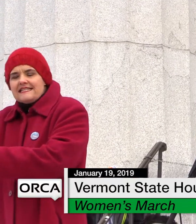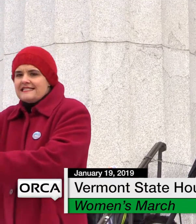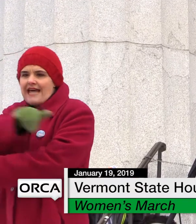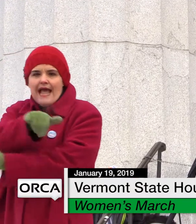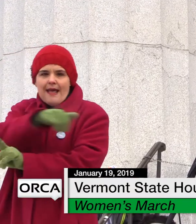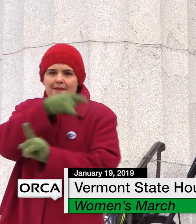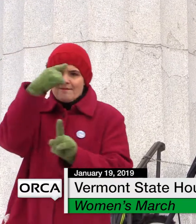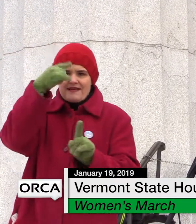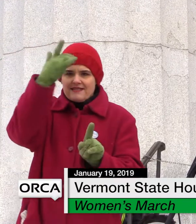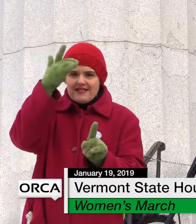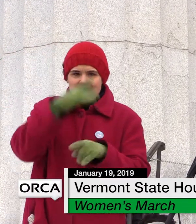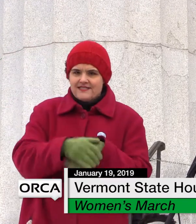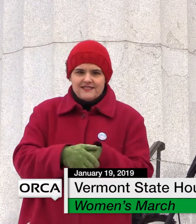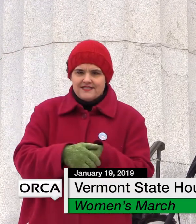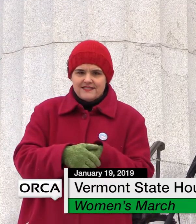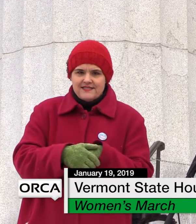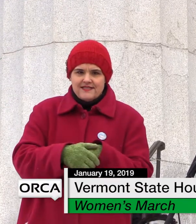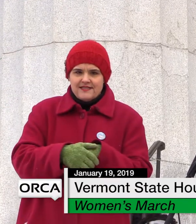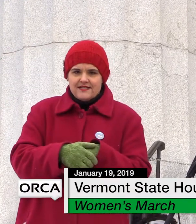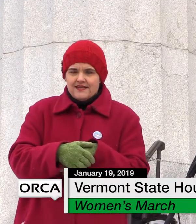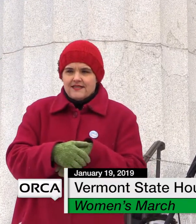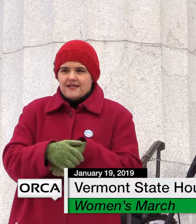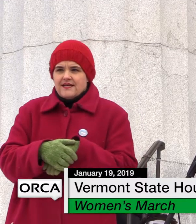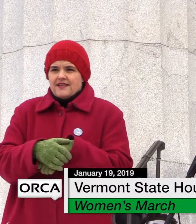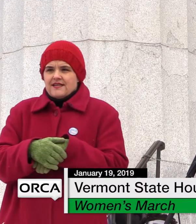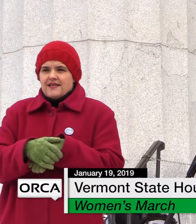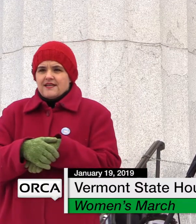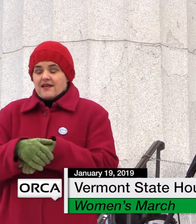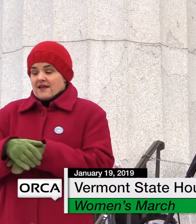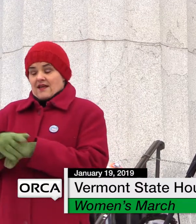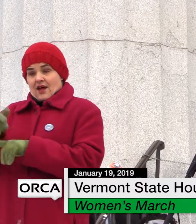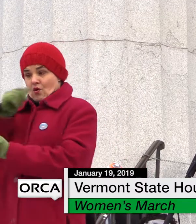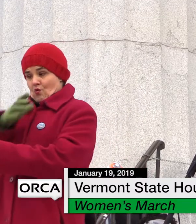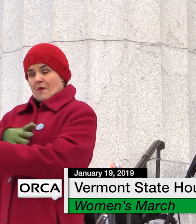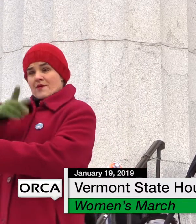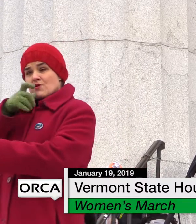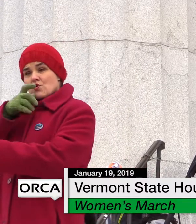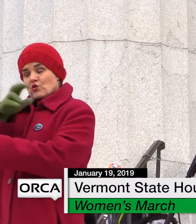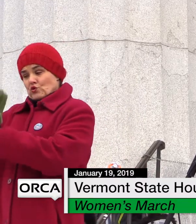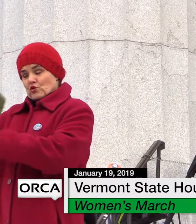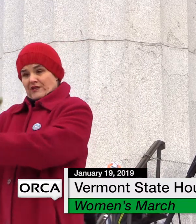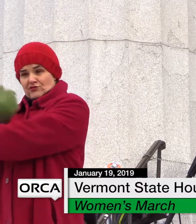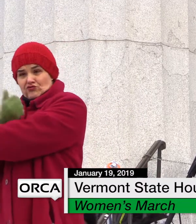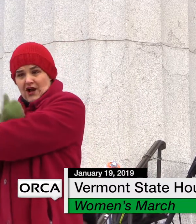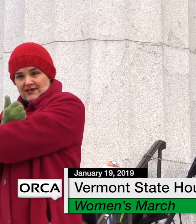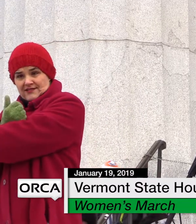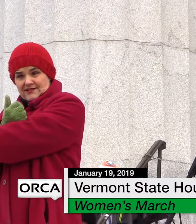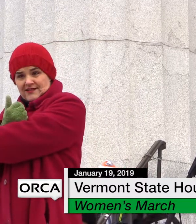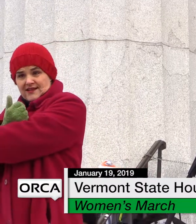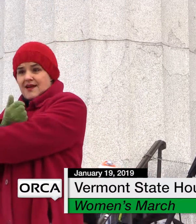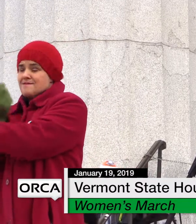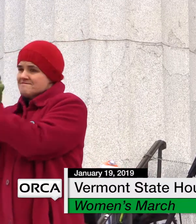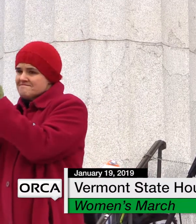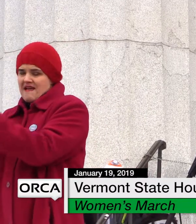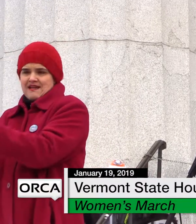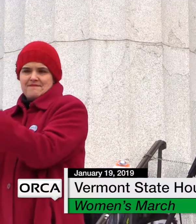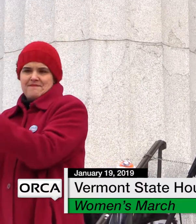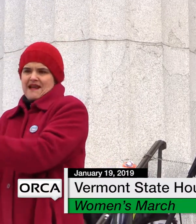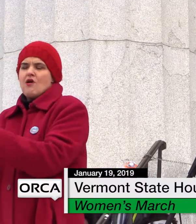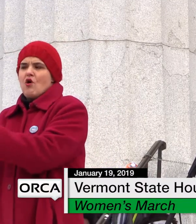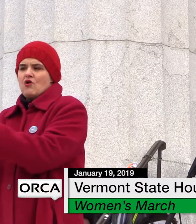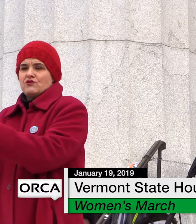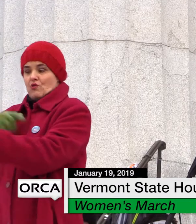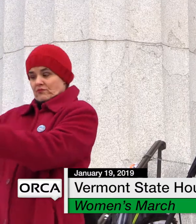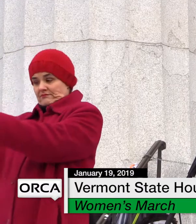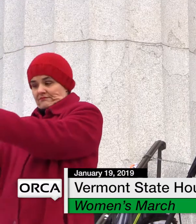be hard-pressed to find any woman with a substance use disorder who does not also live with a co-occurring mental health